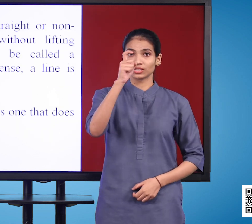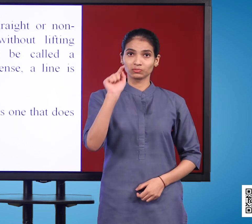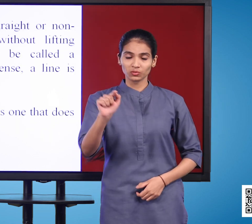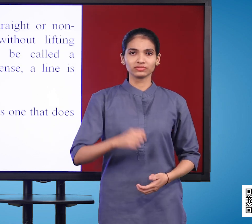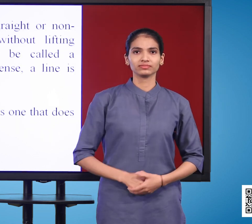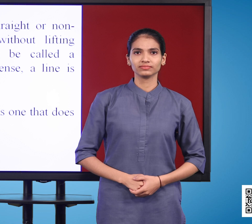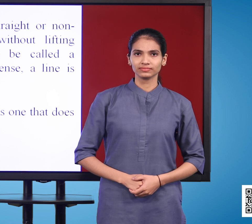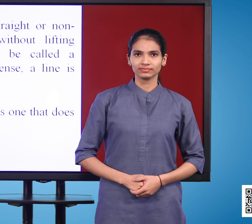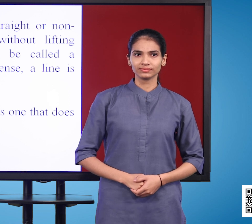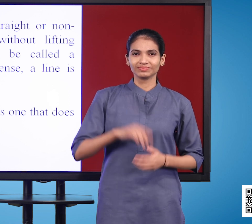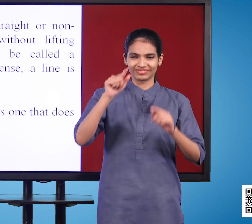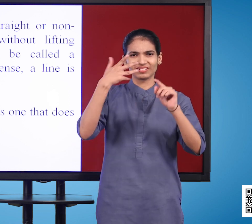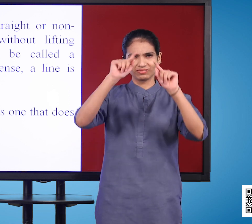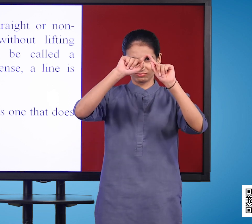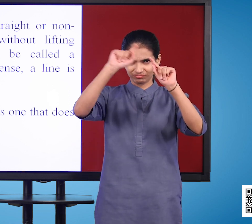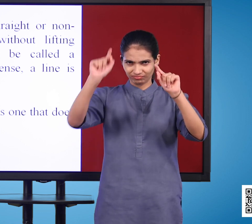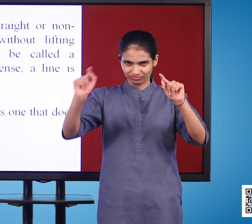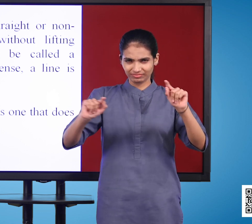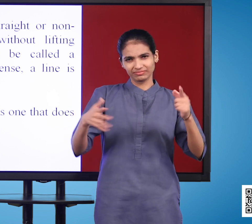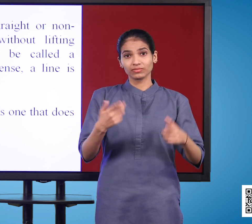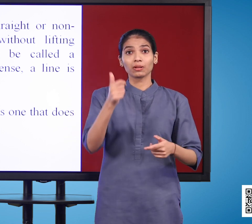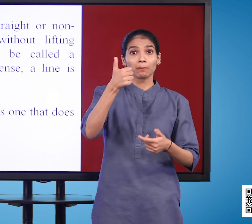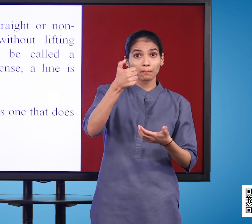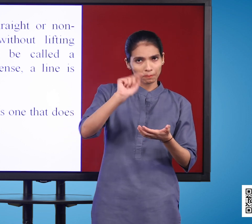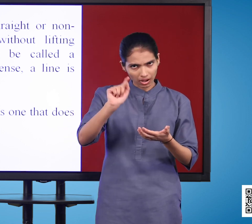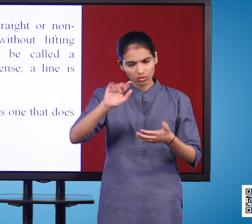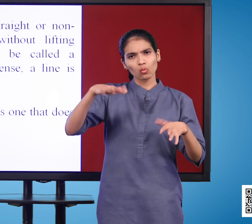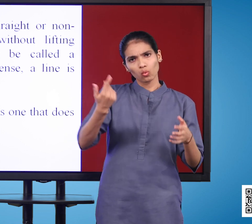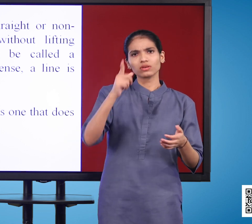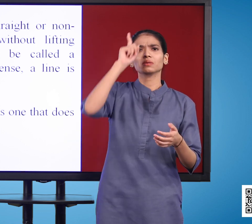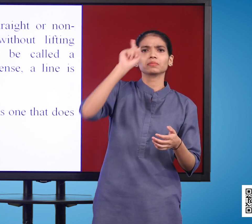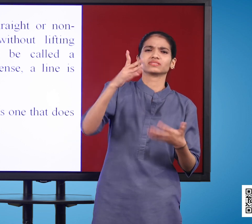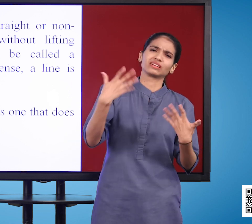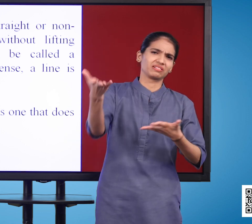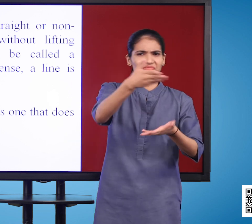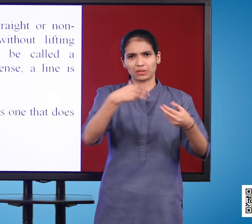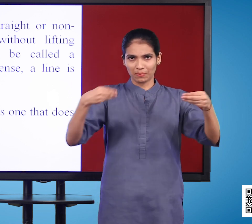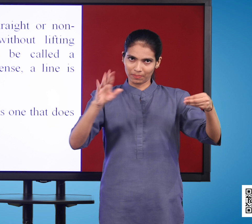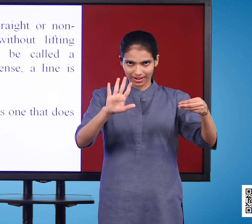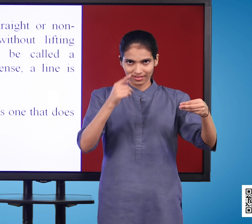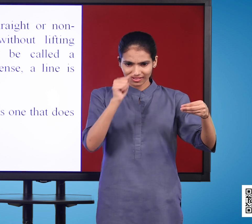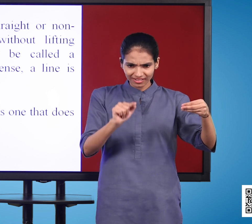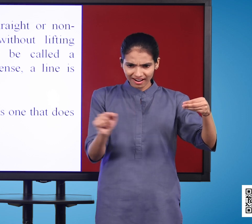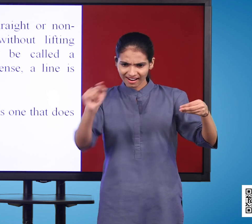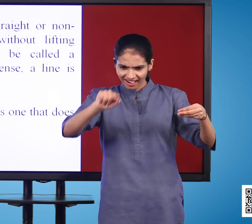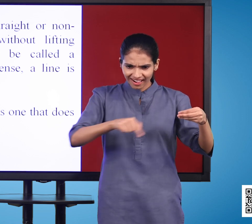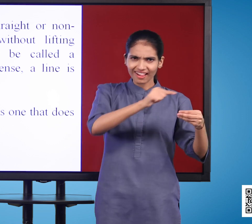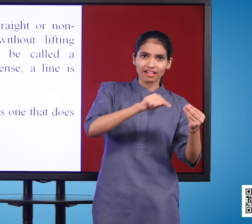7. Any drawing, straight or non-straight, done without lifting the pencil may be called a